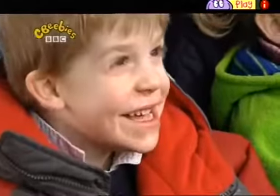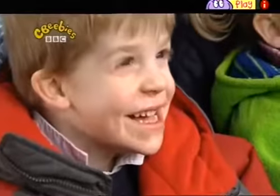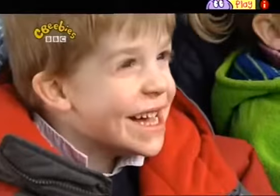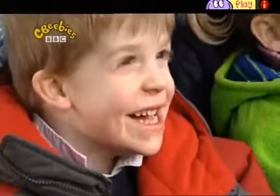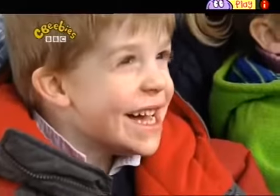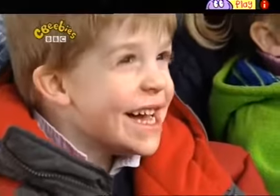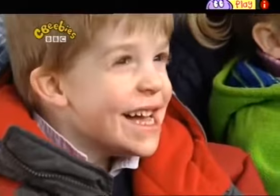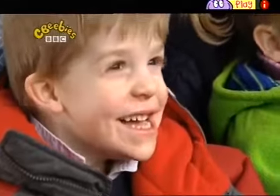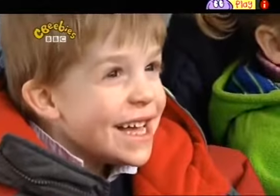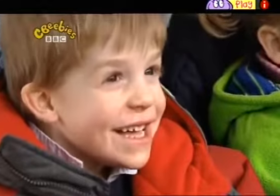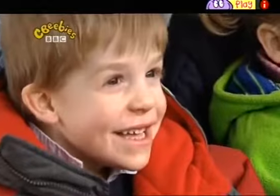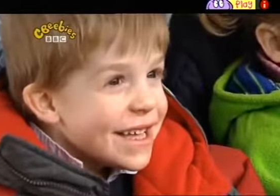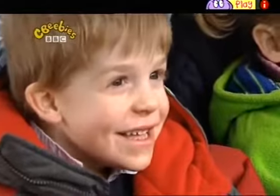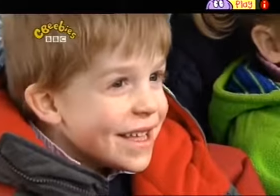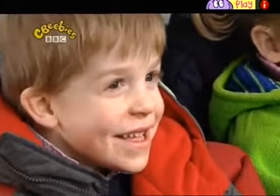Dylan likes the monkey.